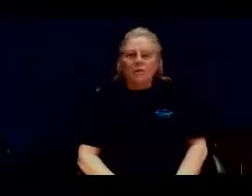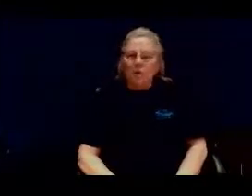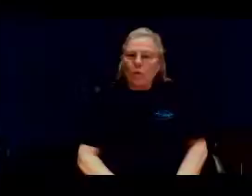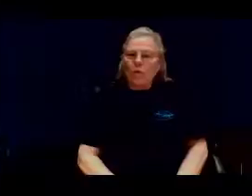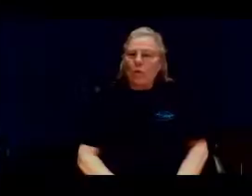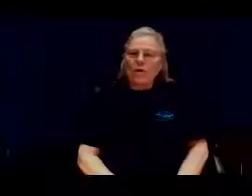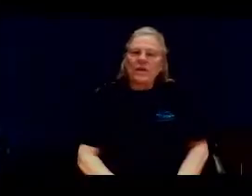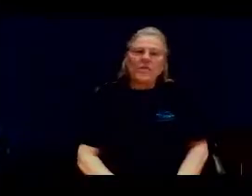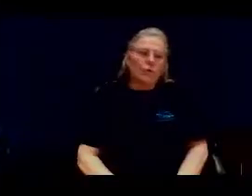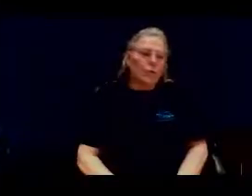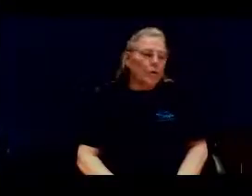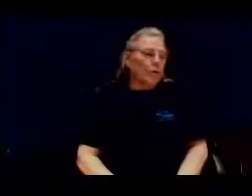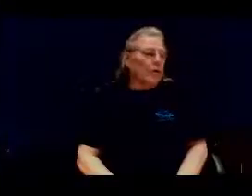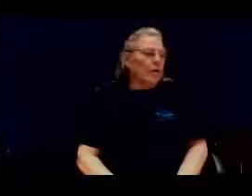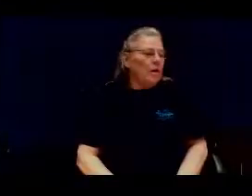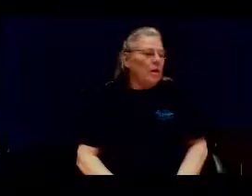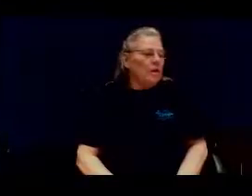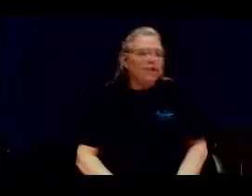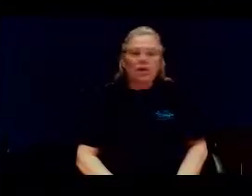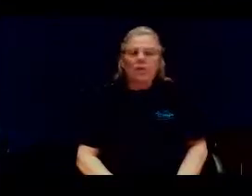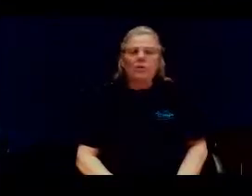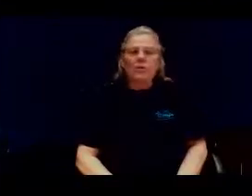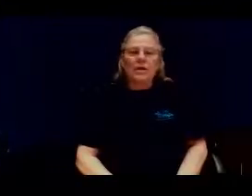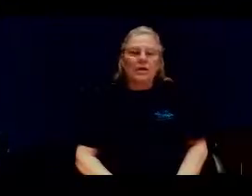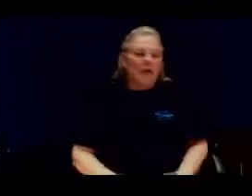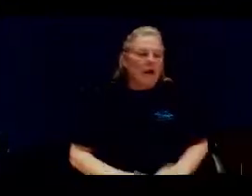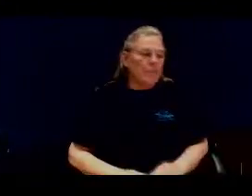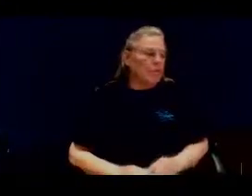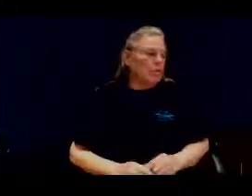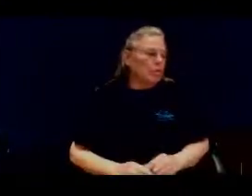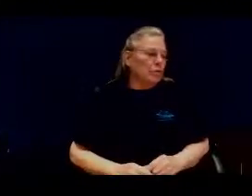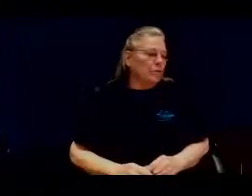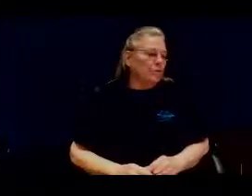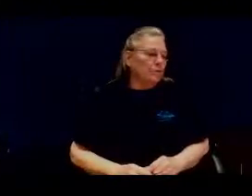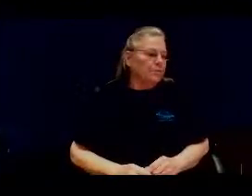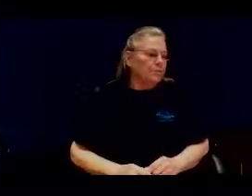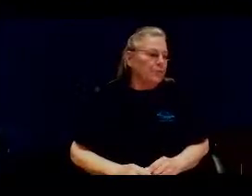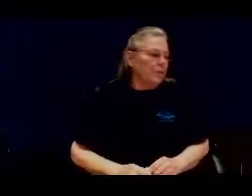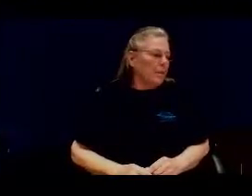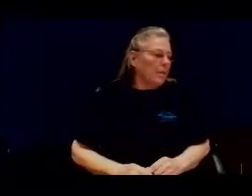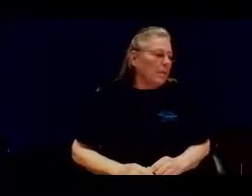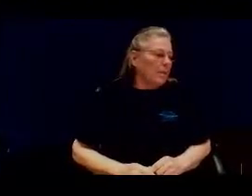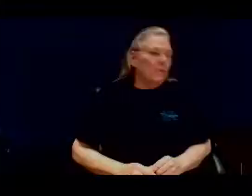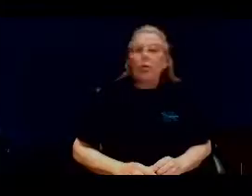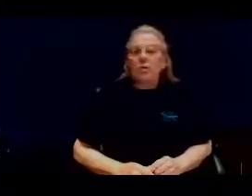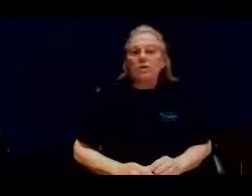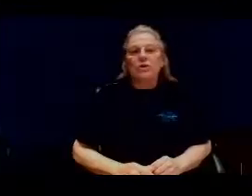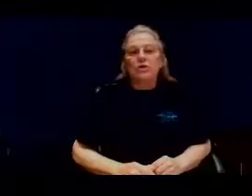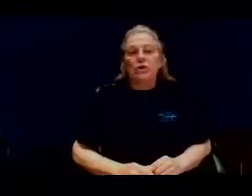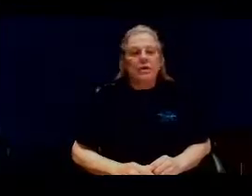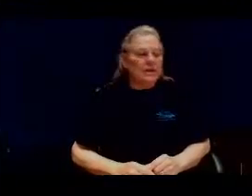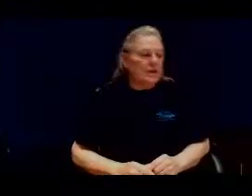The song we're going to interpret is Shelter in the Time of Storm. The words that you're going to